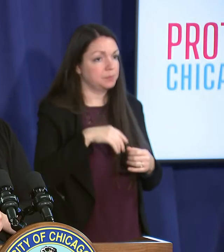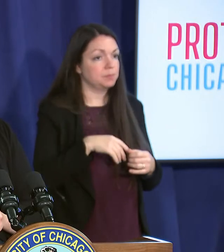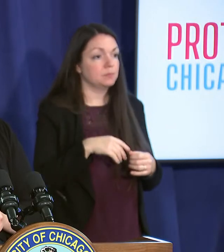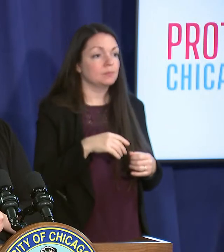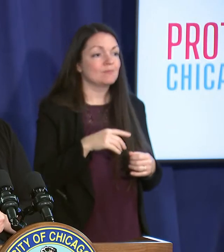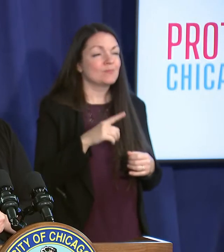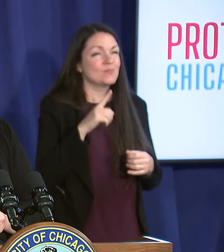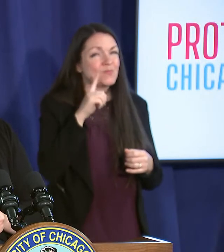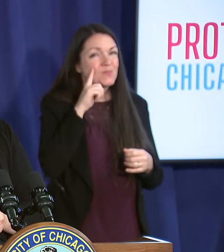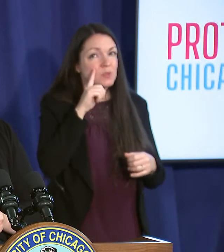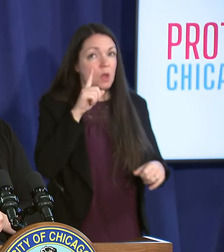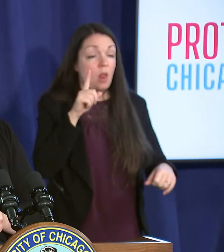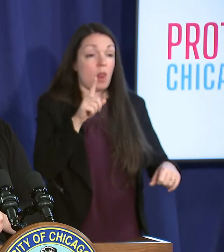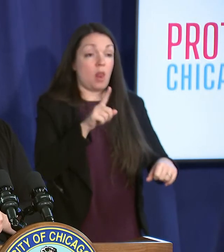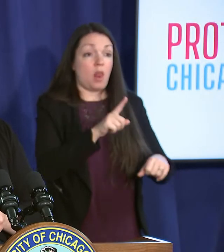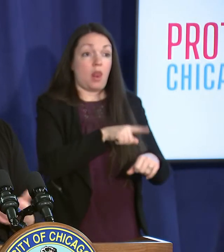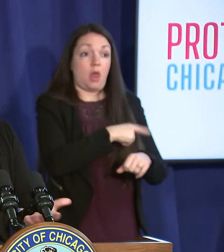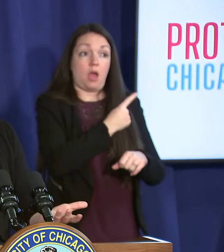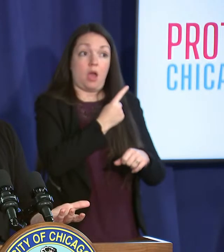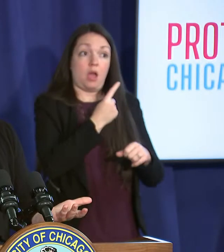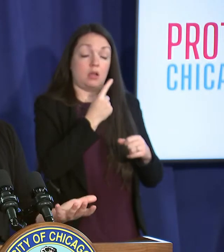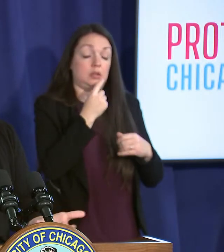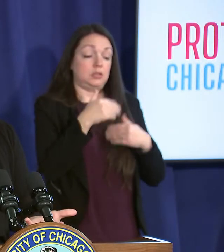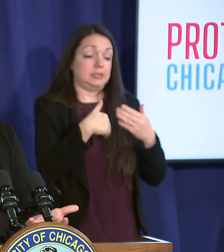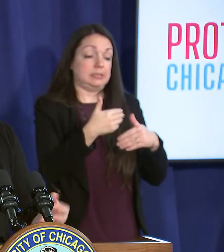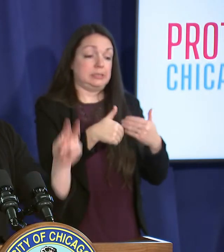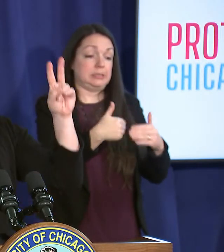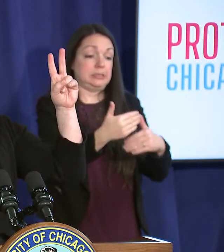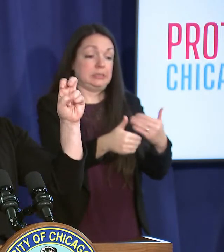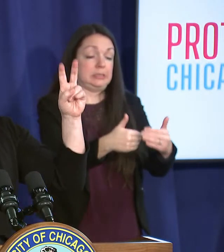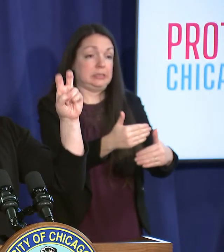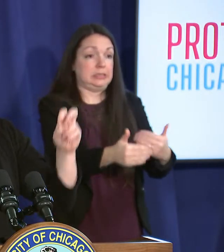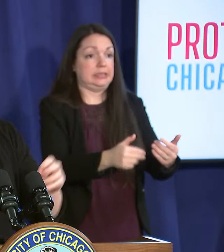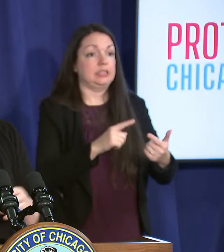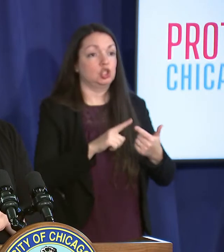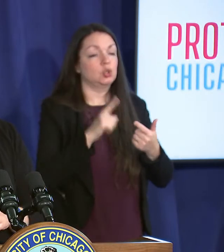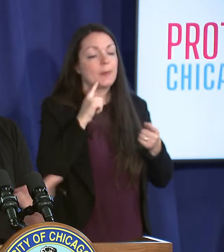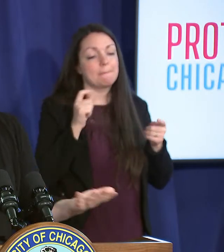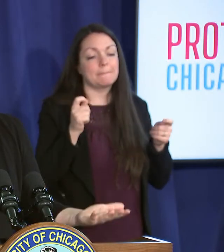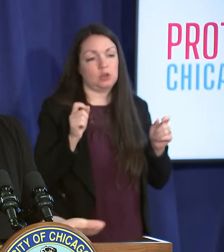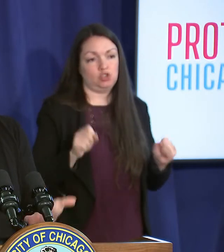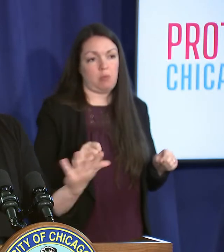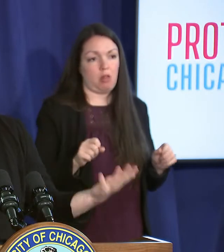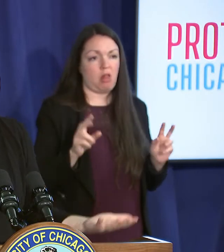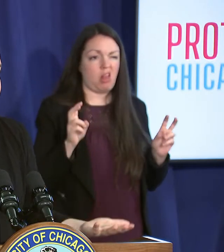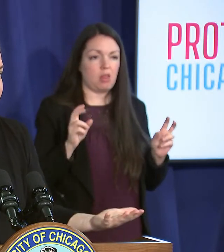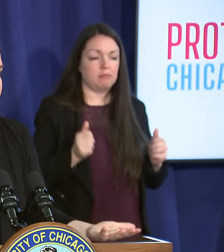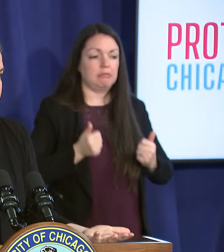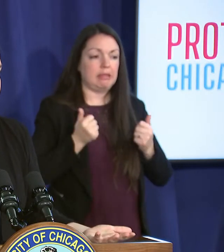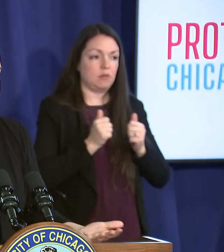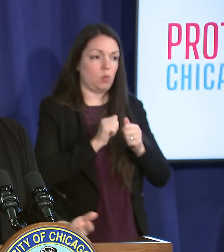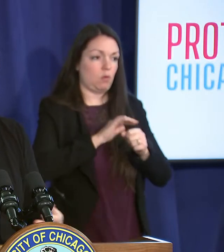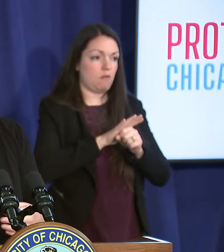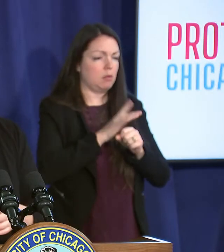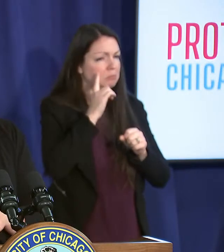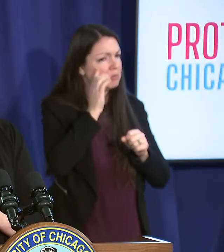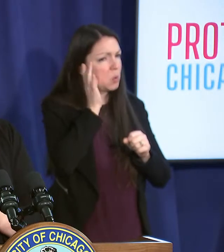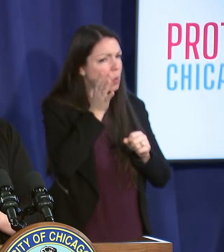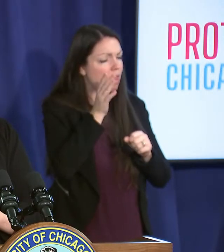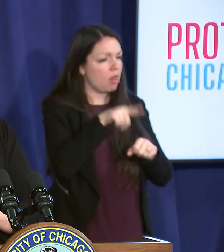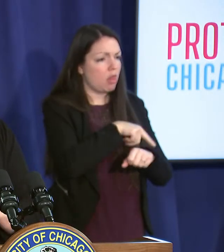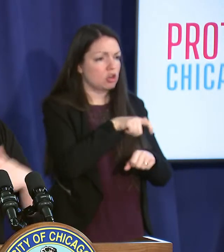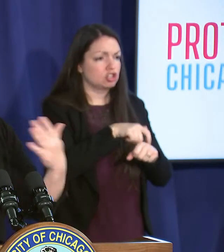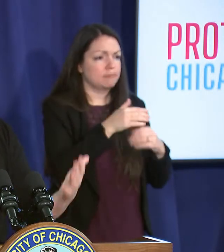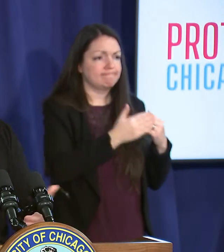long way to go to be down to a place where this is manageable, where we're, quote, living with COVID. And I do think we will be living with COVID for the long